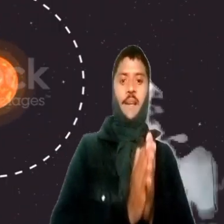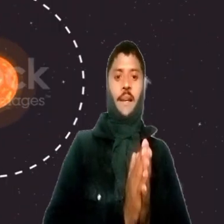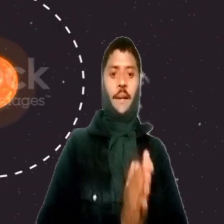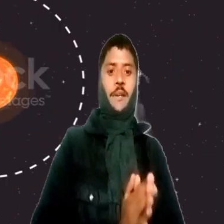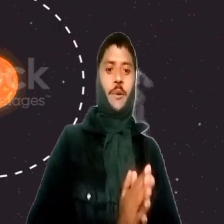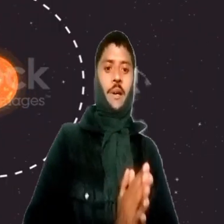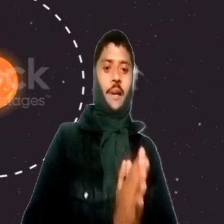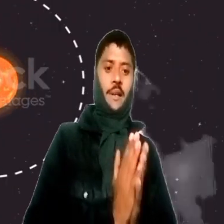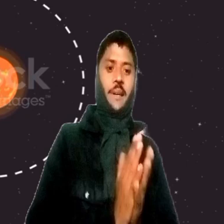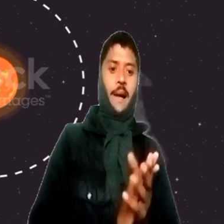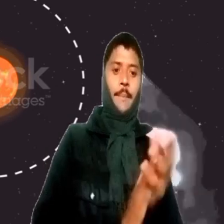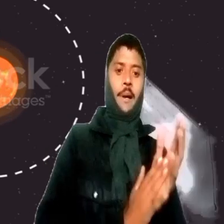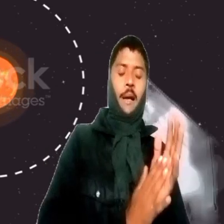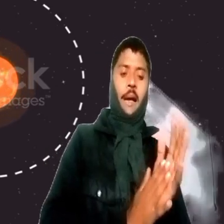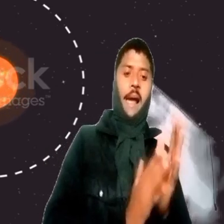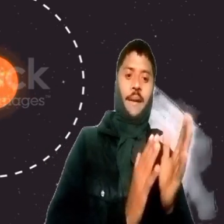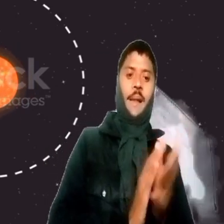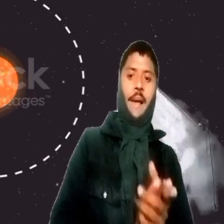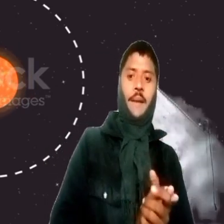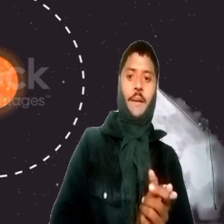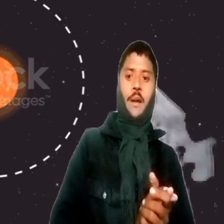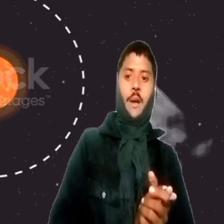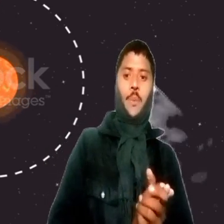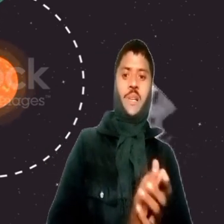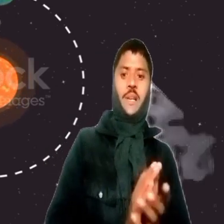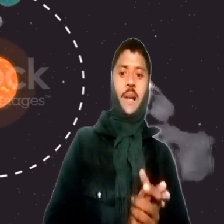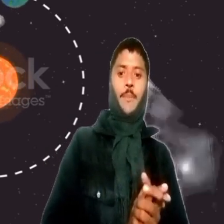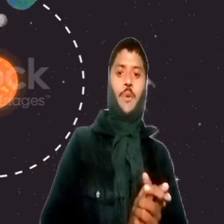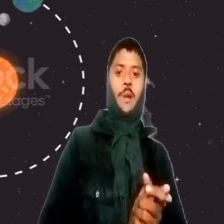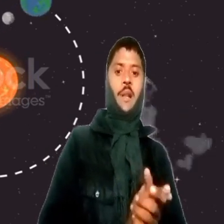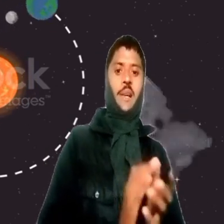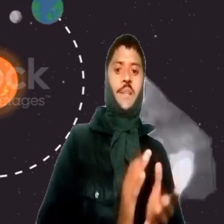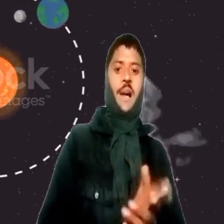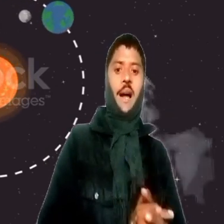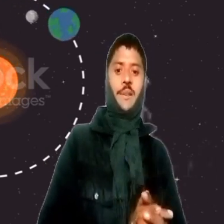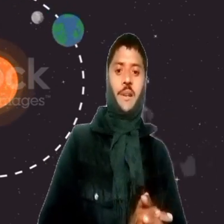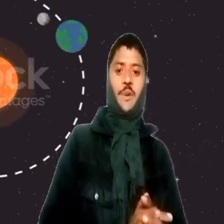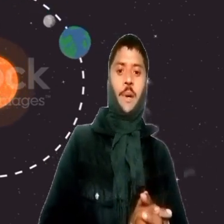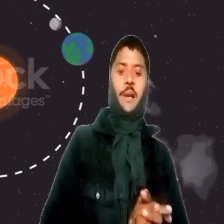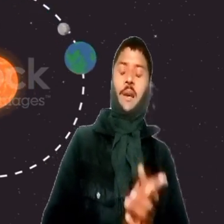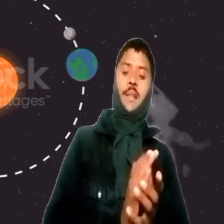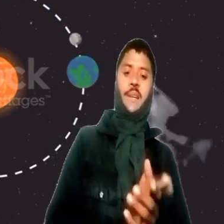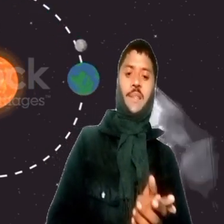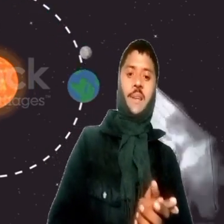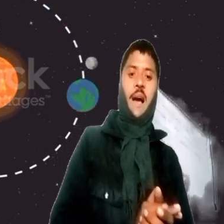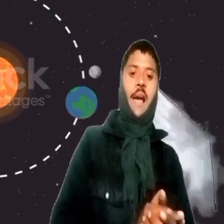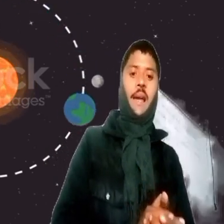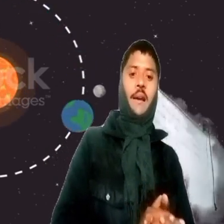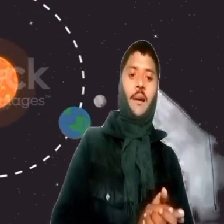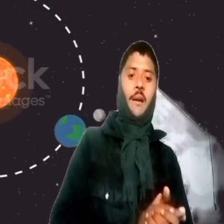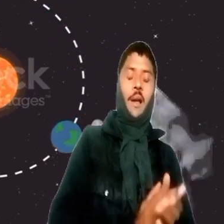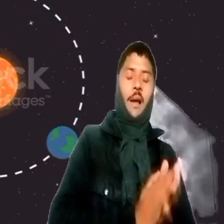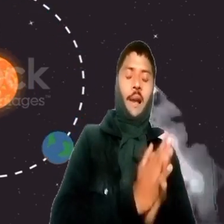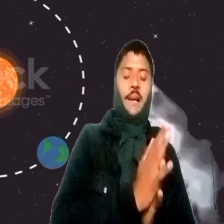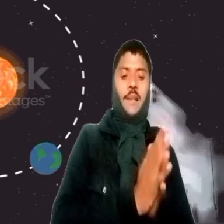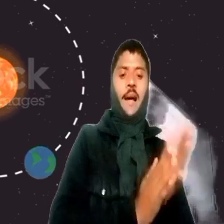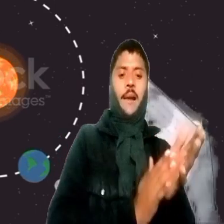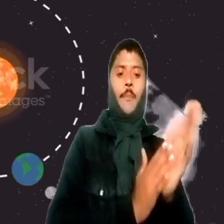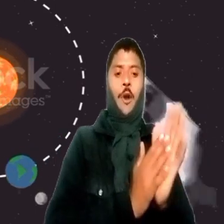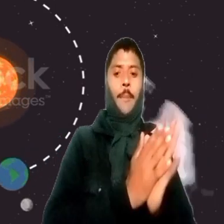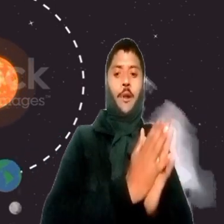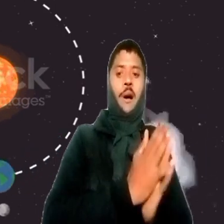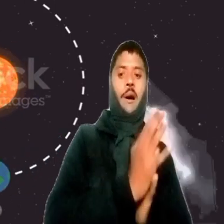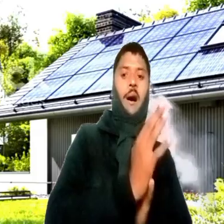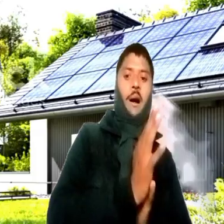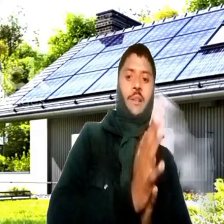shines brightly during the daytime. At night, we see the moon and the stars twinkling in the sky. Let